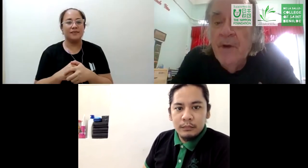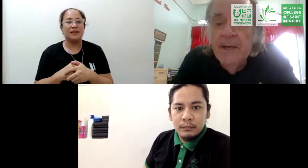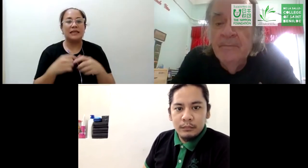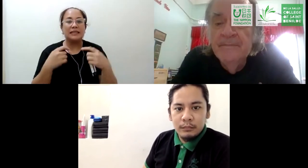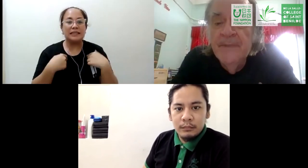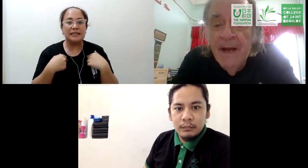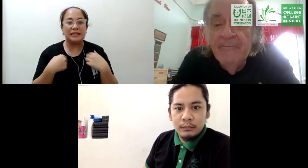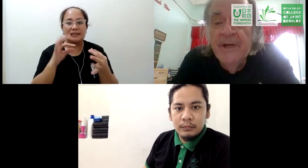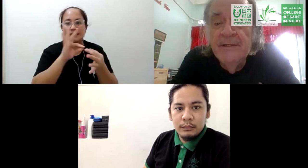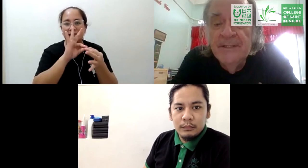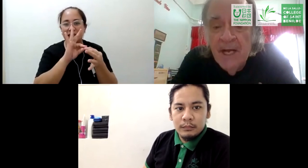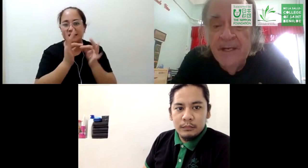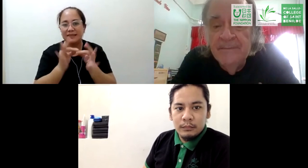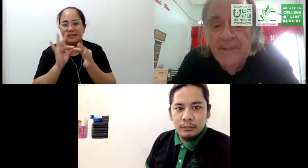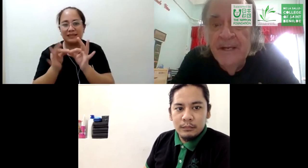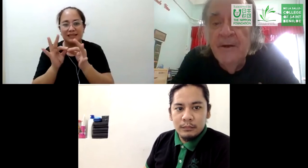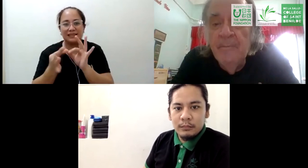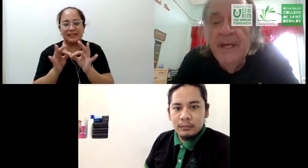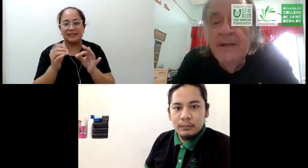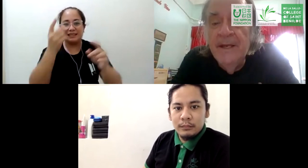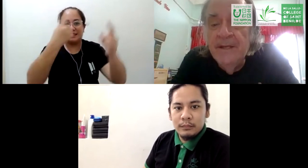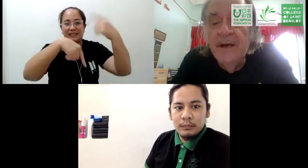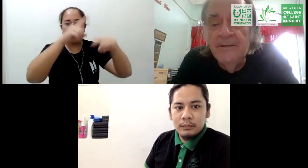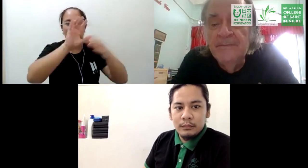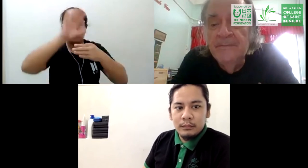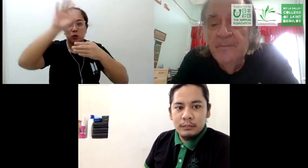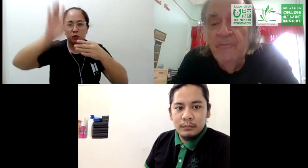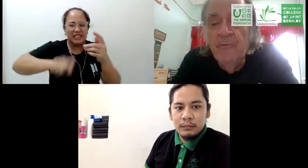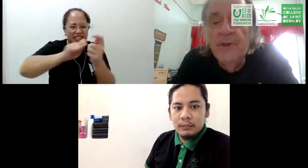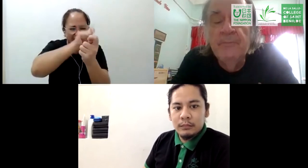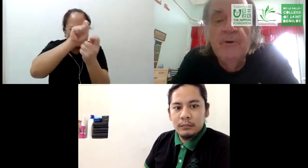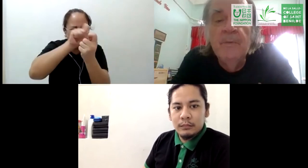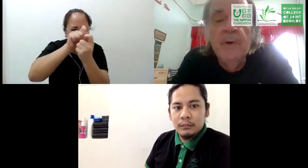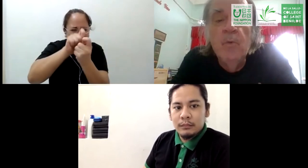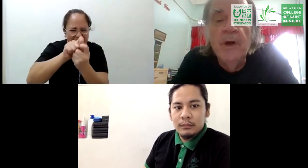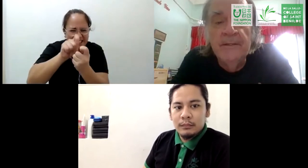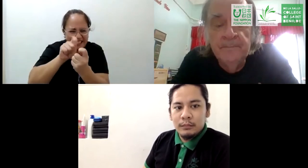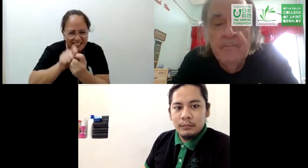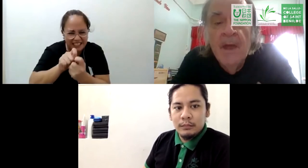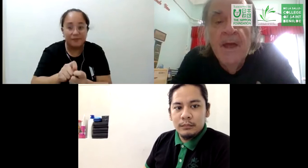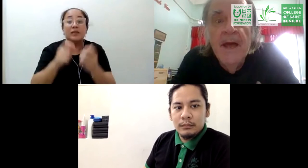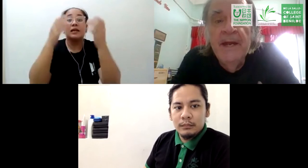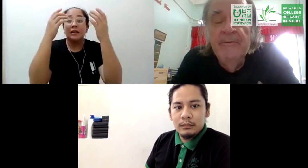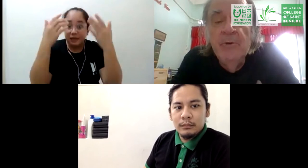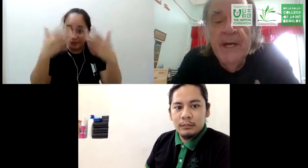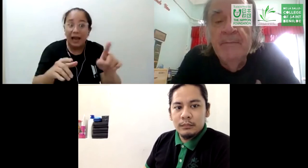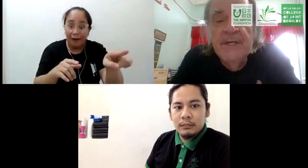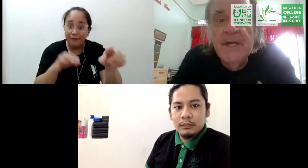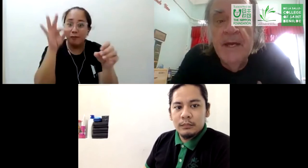transcribe every sign in complete detail before the program will work. And if you make a mistake